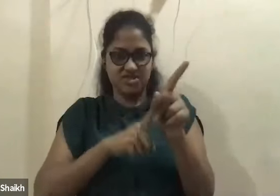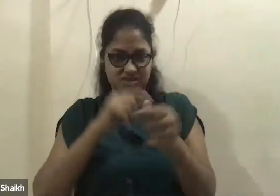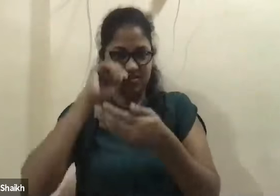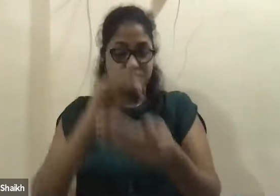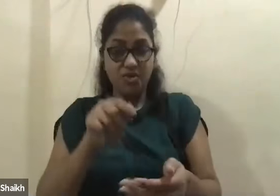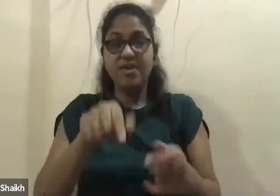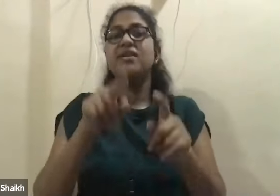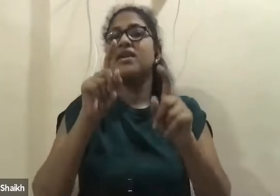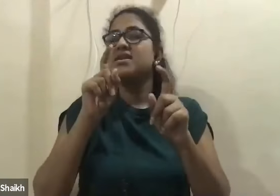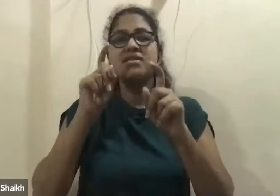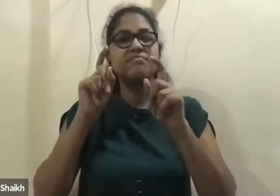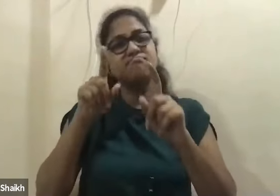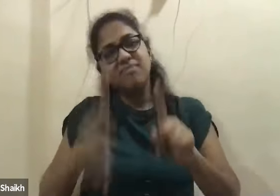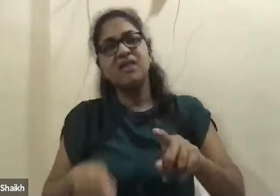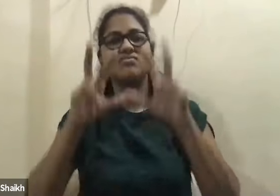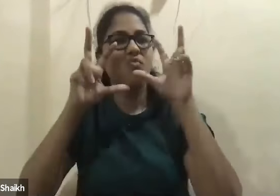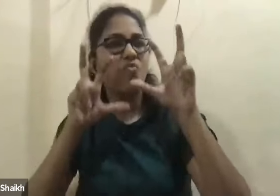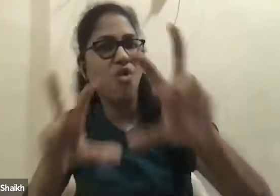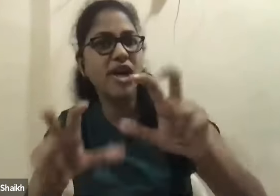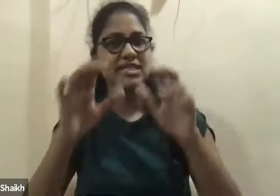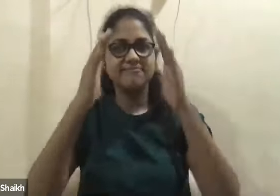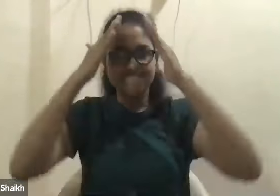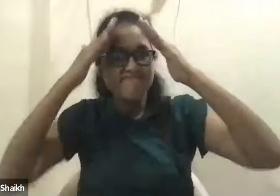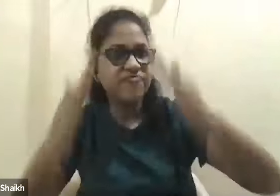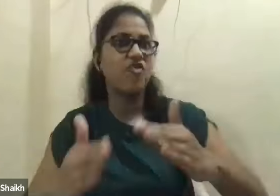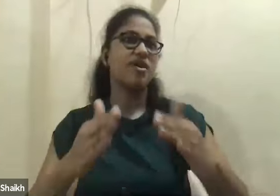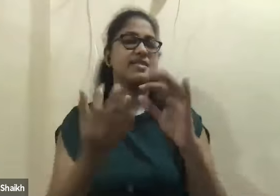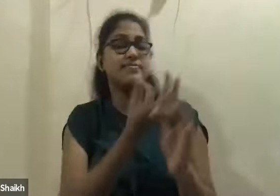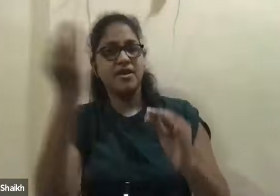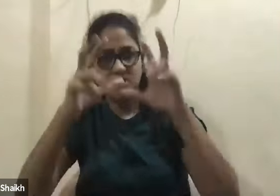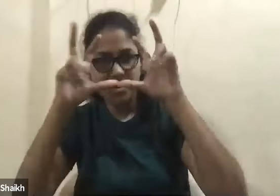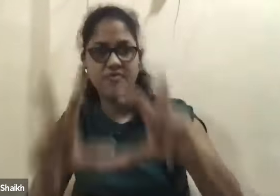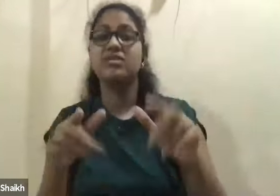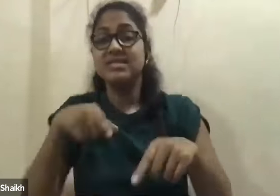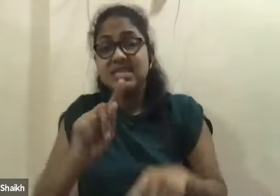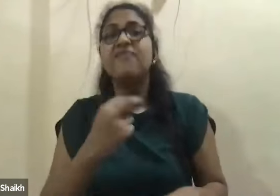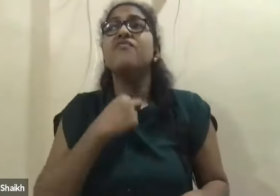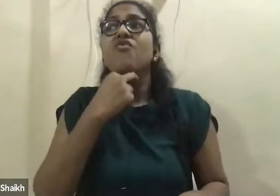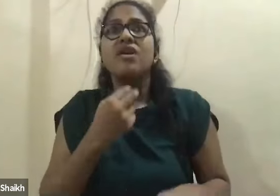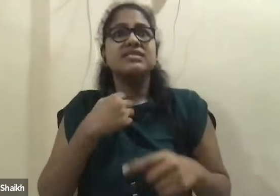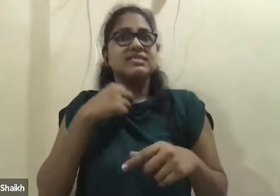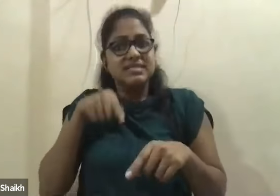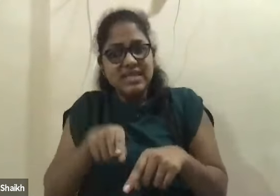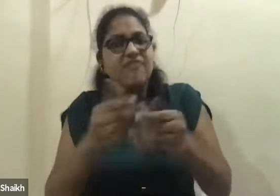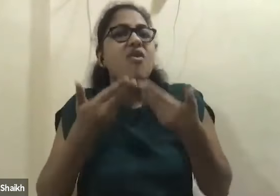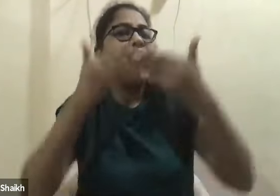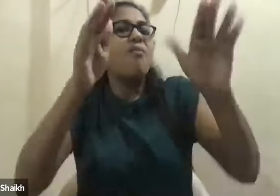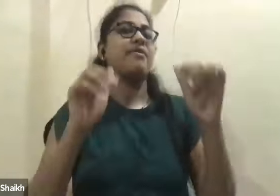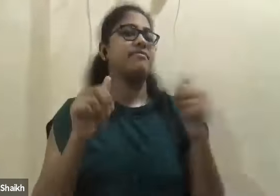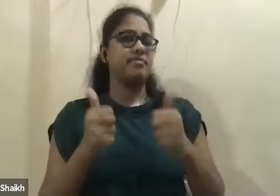special care and attention, so he cannot be vocal for himself. So henceforth, the trustees can